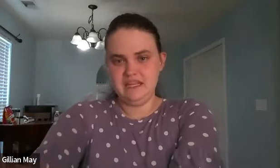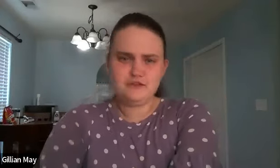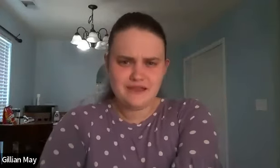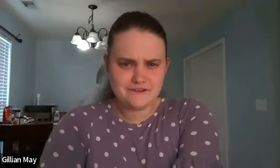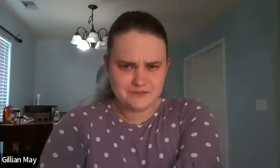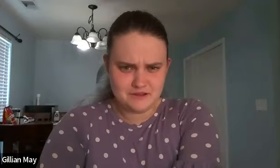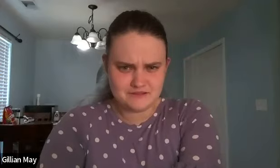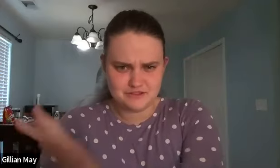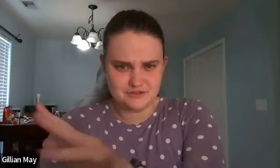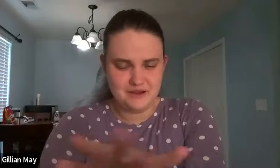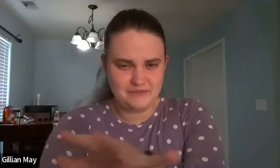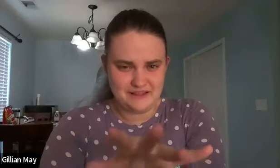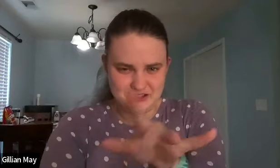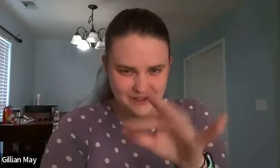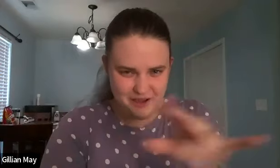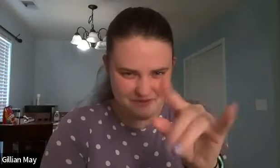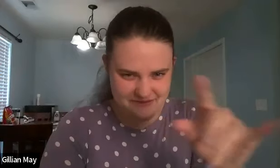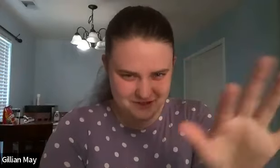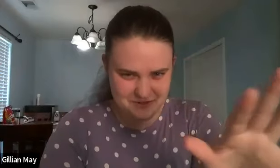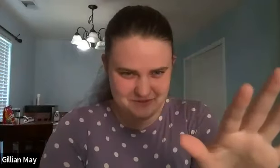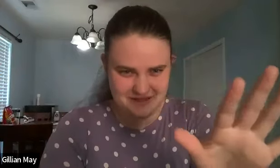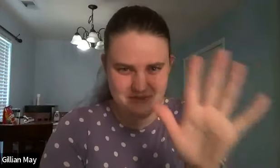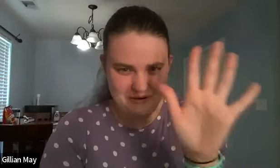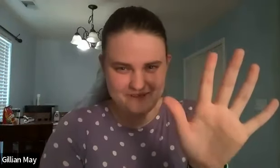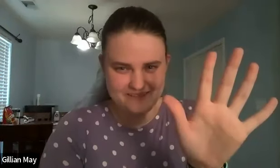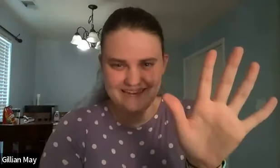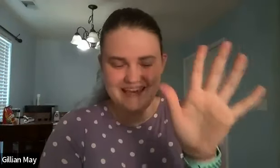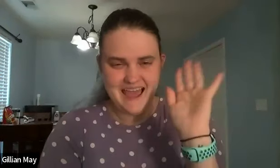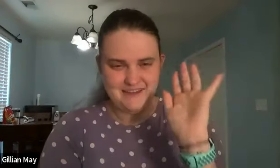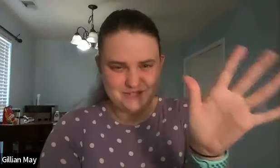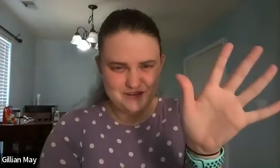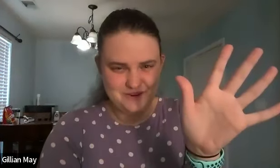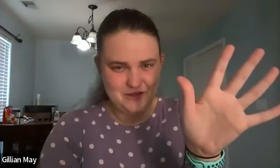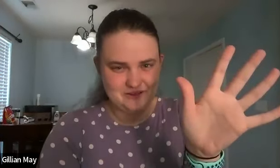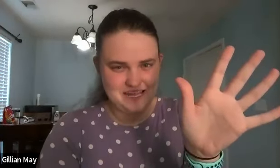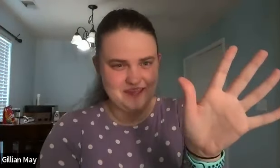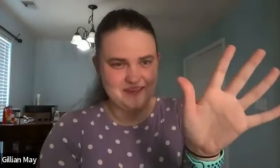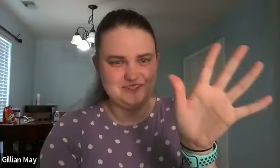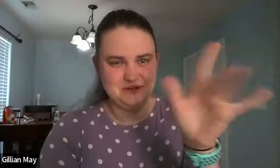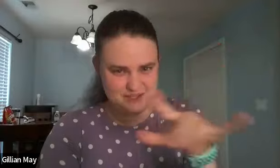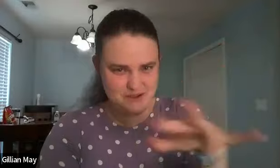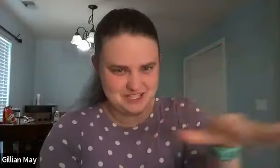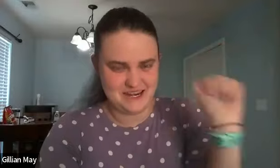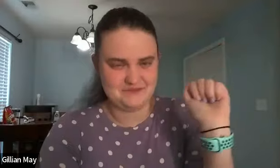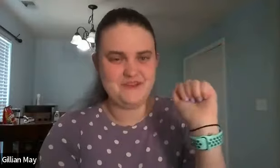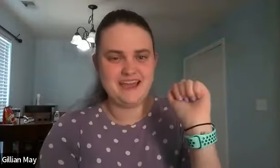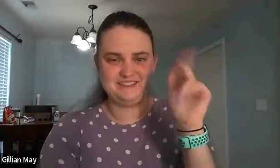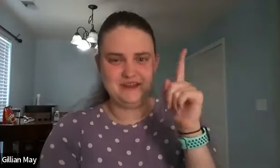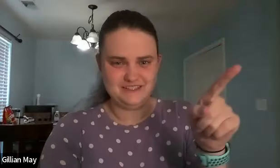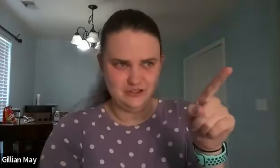If you can't finger spell, do not be like trying to copy my finger spell speed. I promise. I've been doing it a very long time now. So that's why it just kind of comes fast. Do not look at